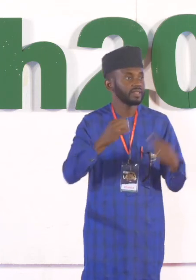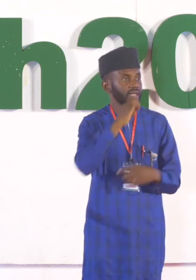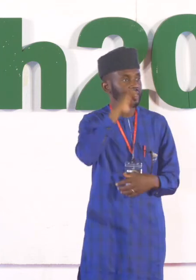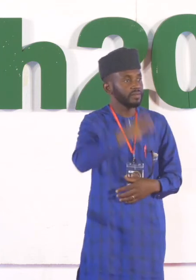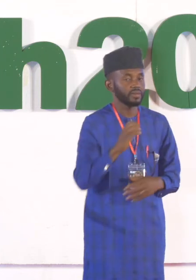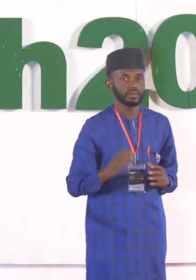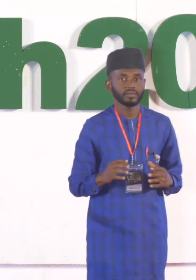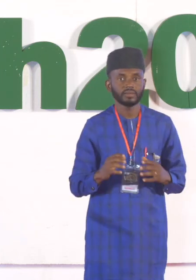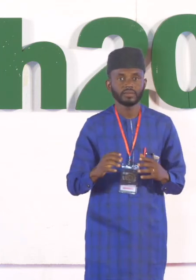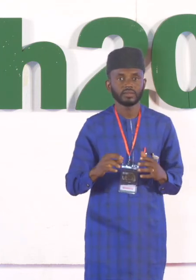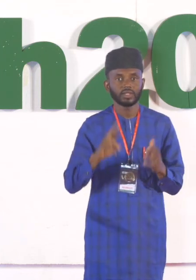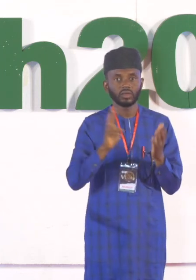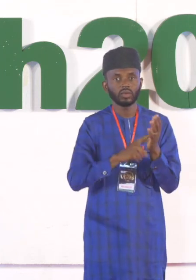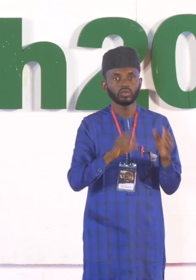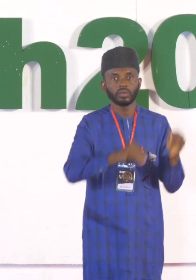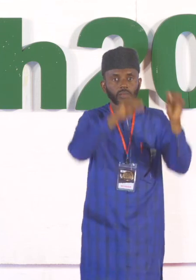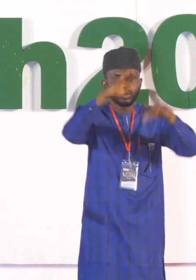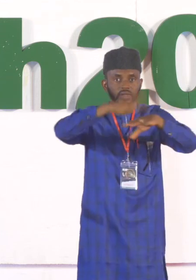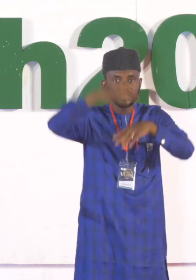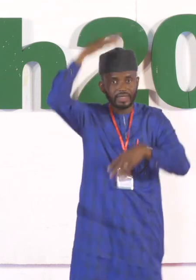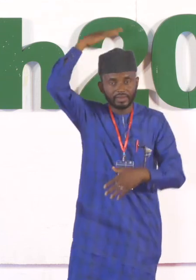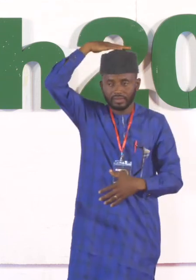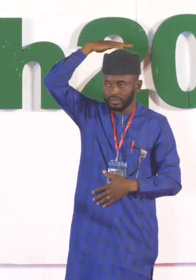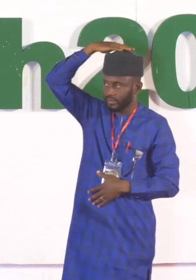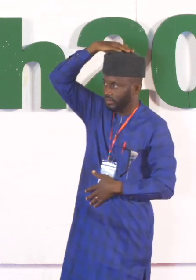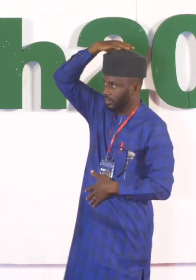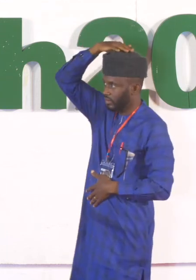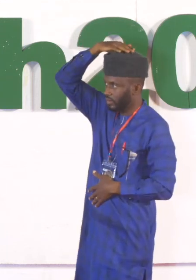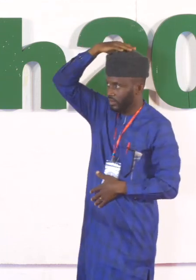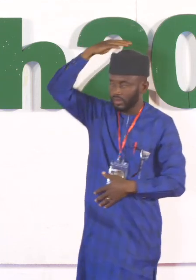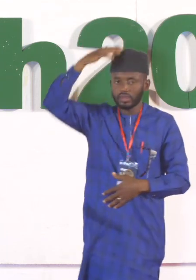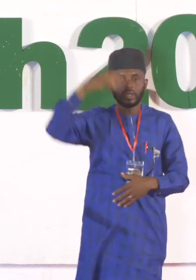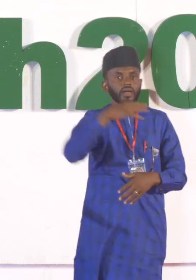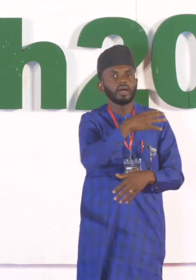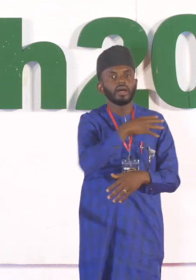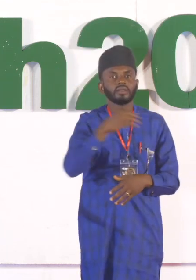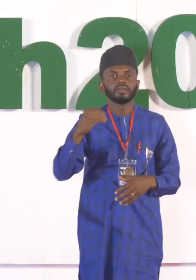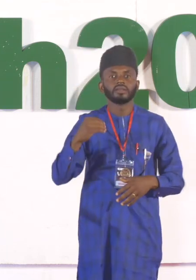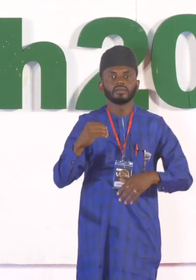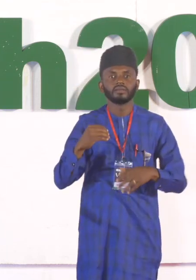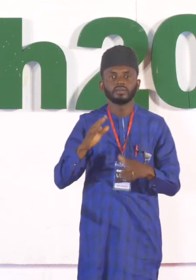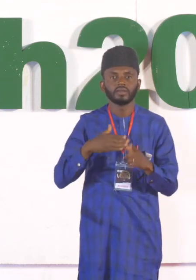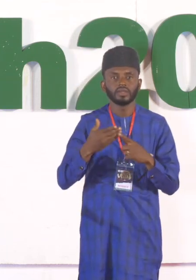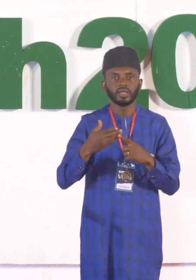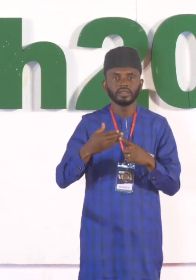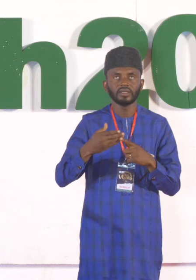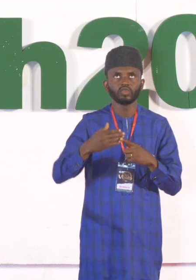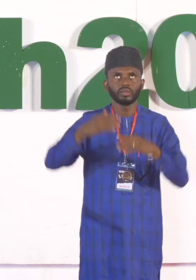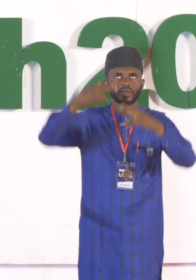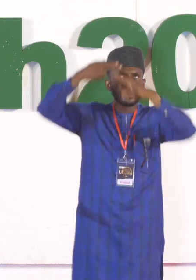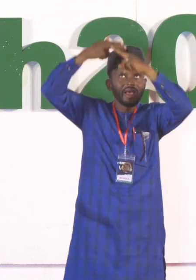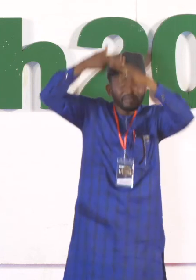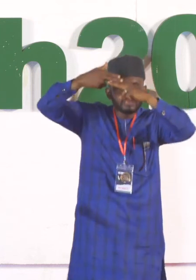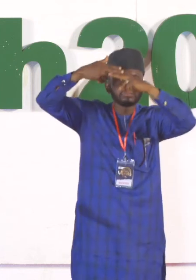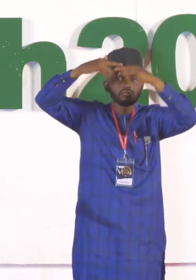The records will be put on the scale, and then it's going to be very heavy on the